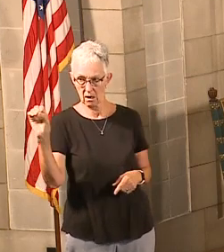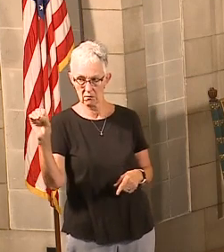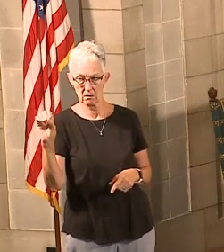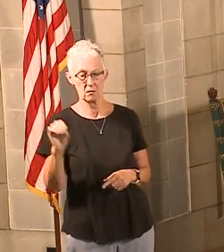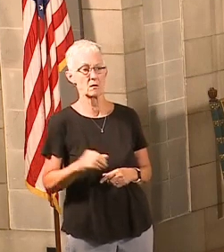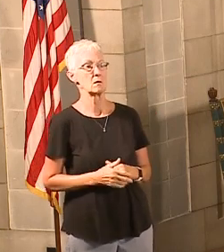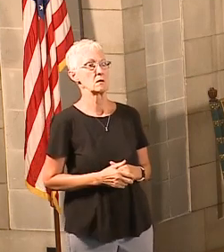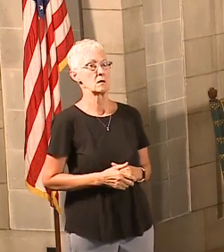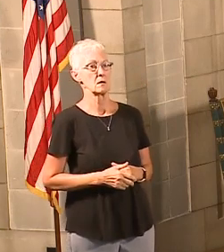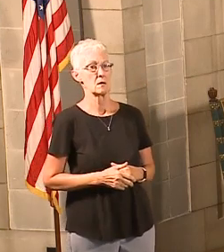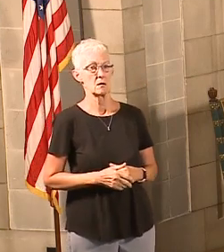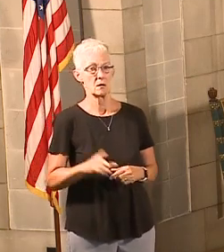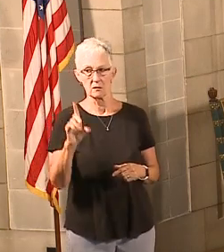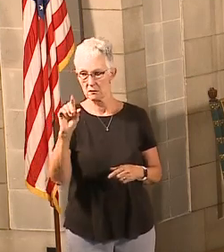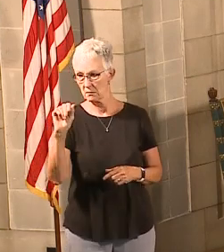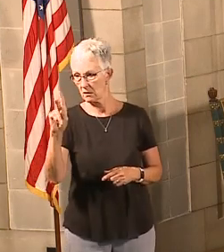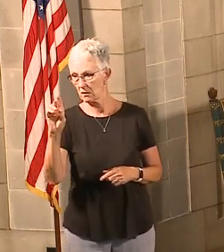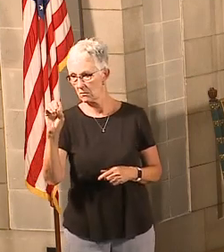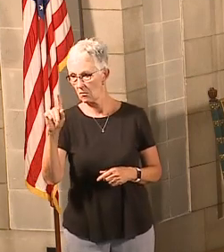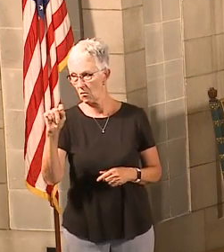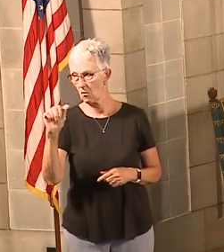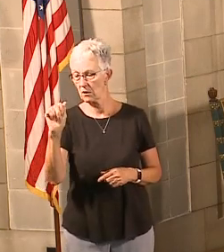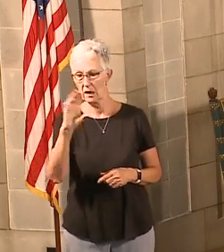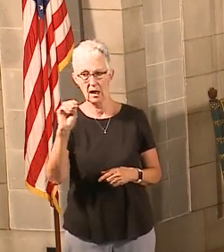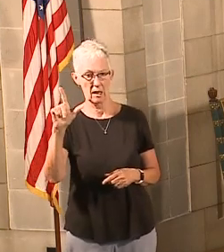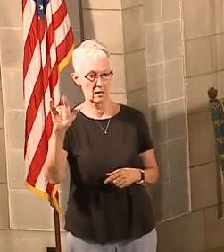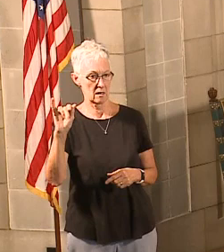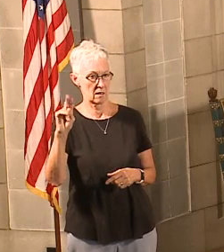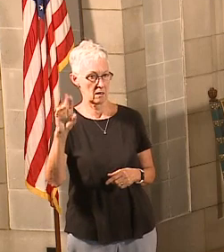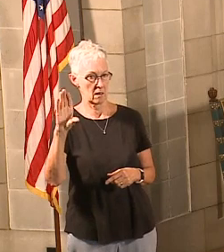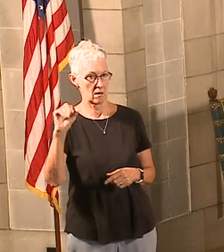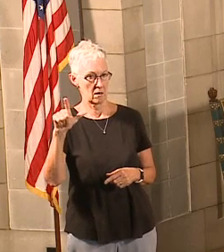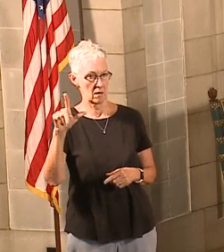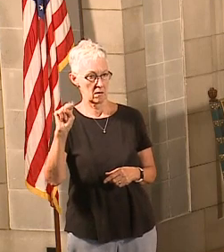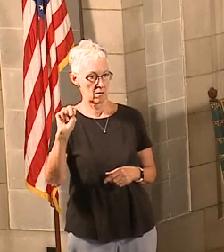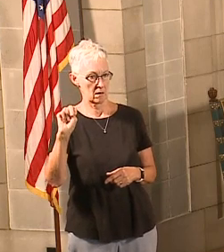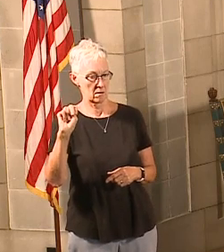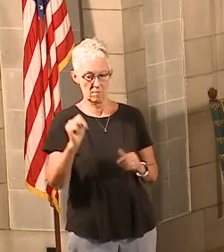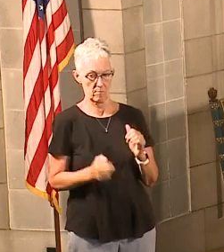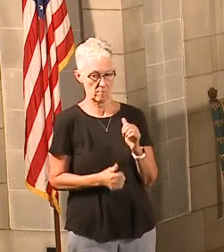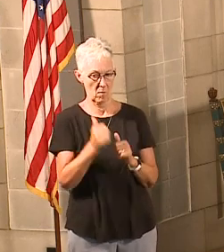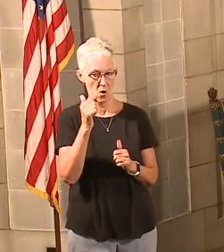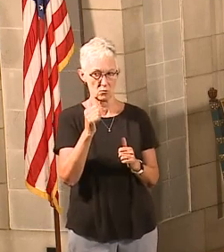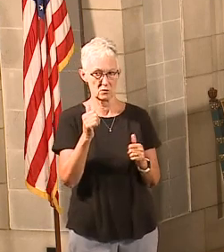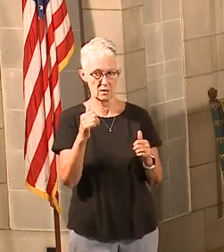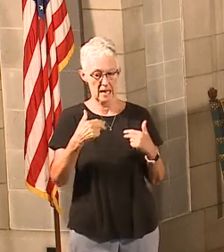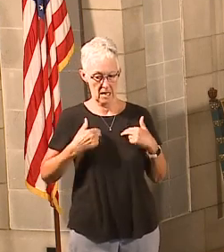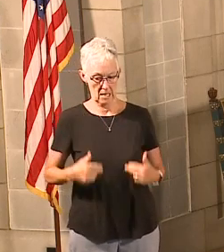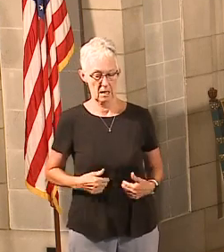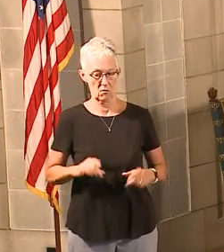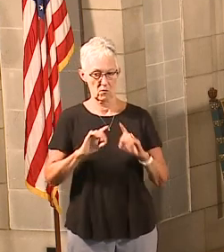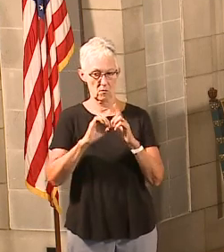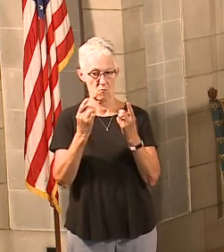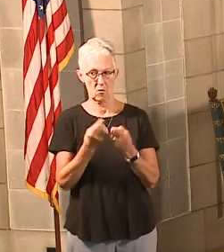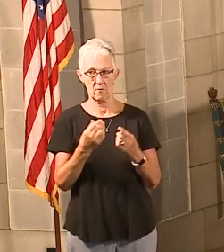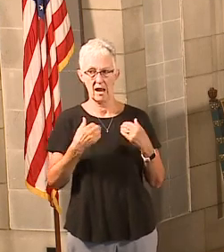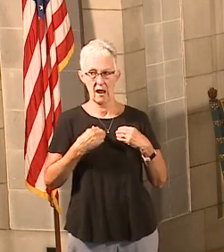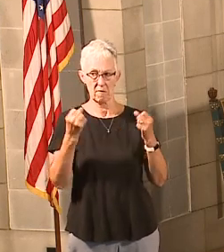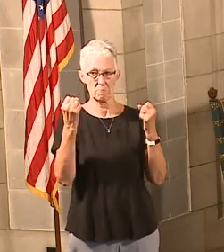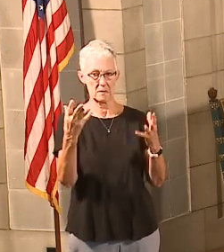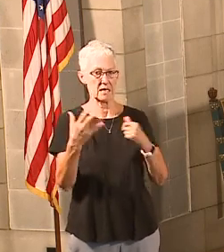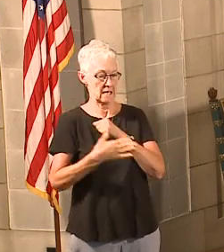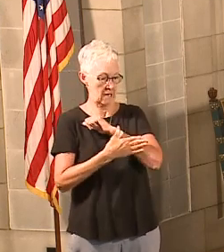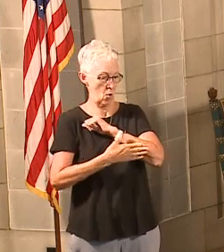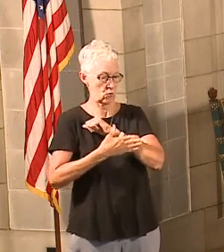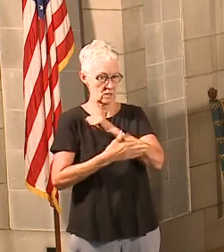County, Dakota, and Lincoln are the only three that are just one county. Everybody else is multiple counties. So when you're talking about, we did